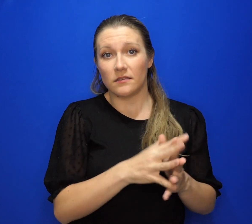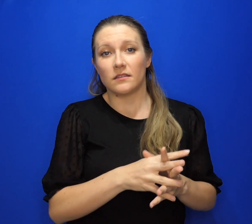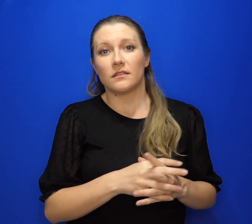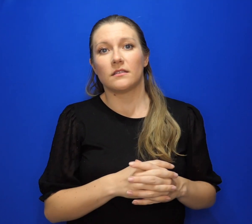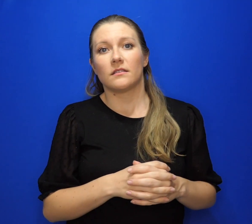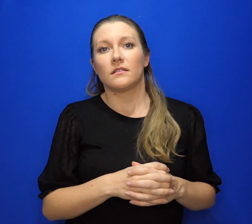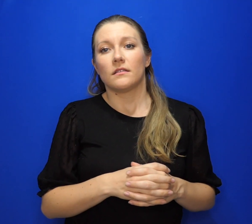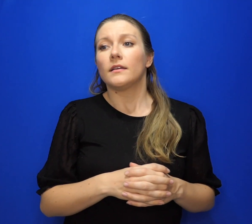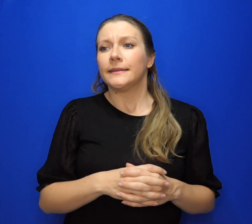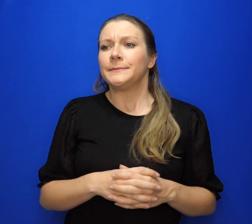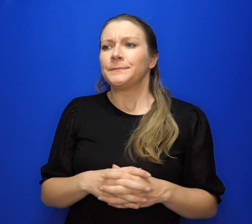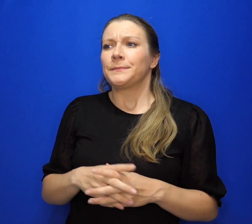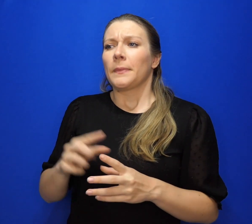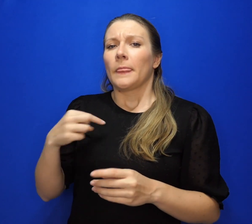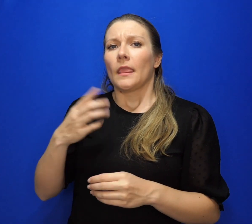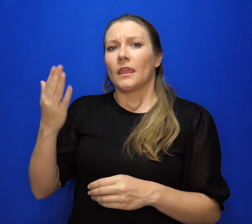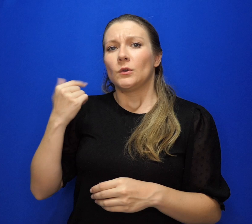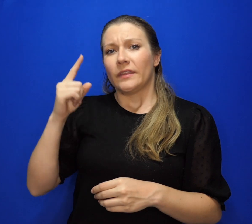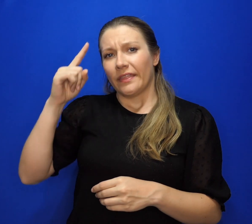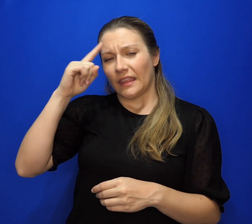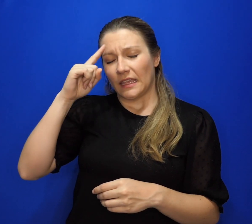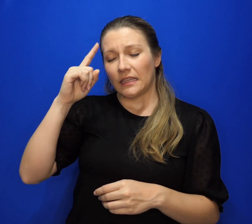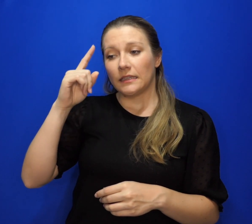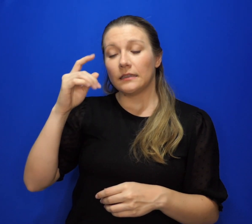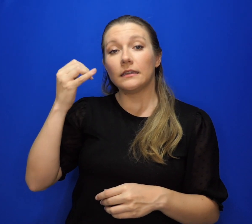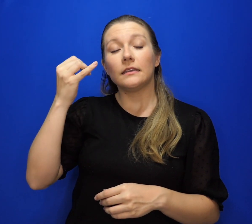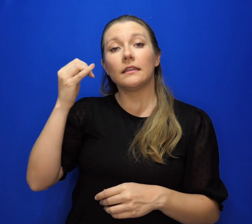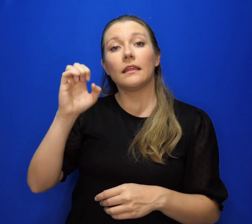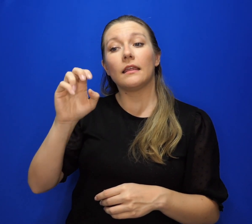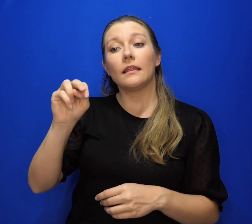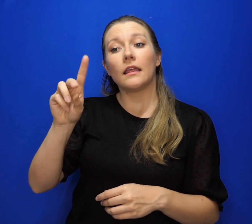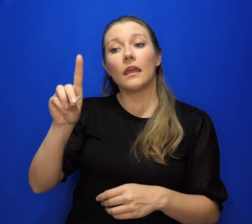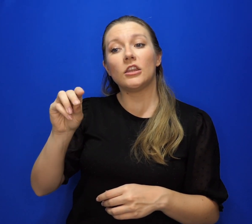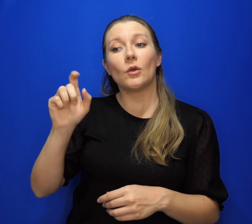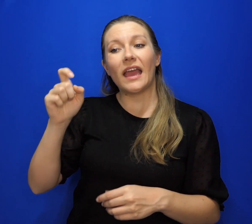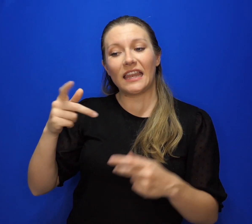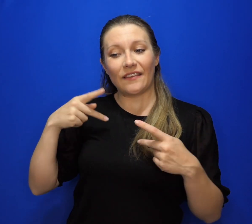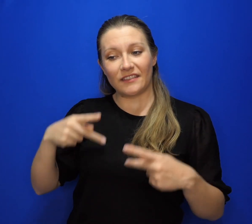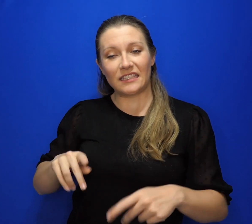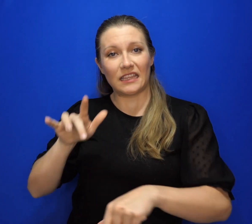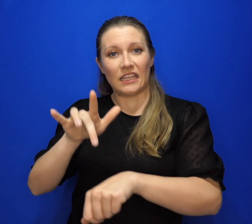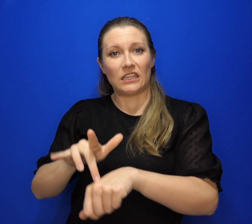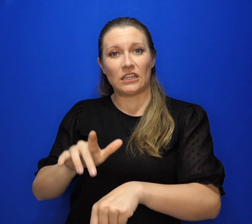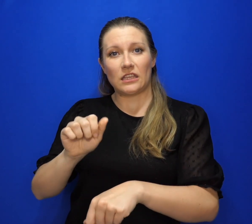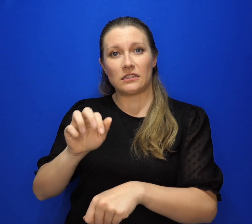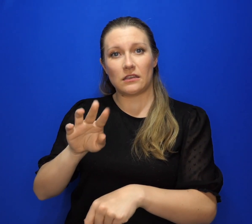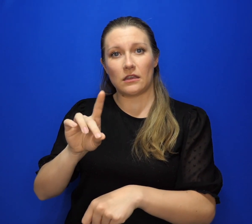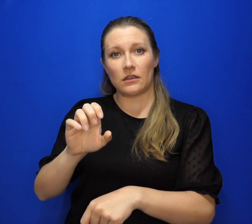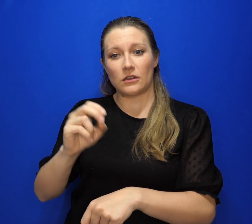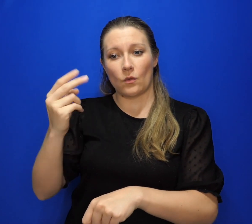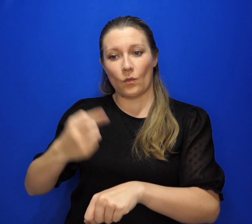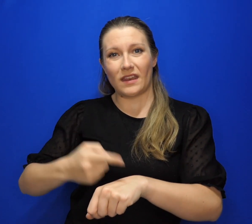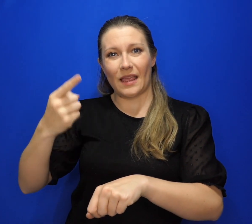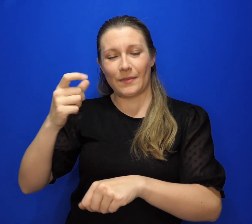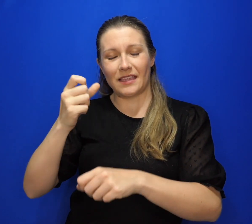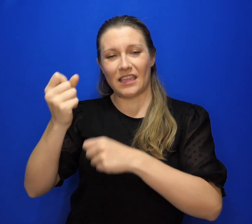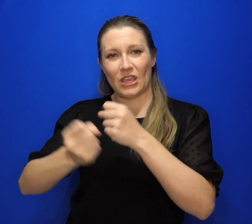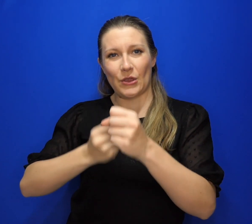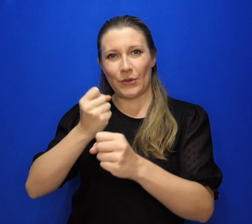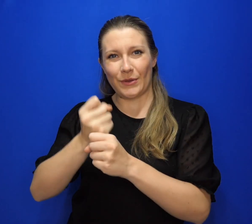I used to think the endo had to physically touch Arden once a year so that the billing was legal. Because she would